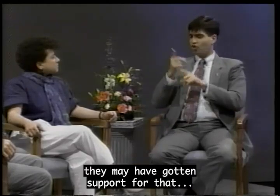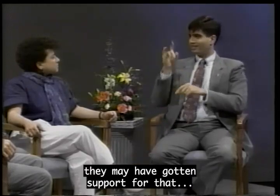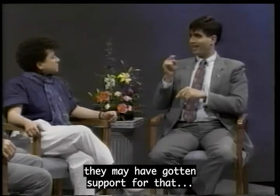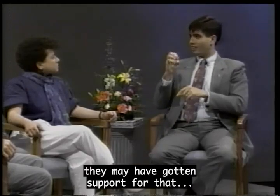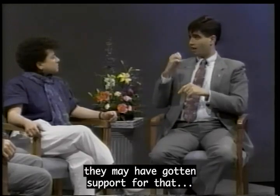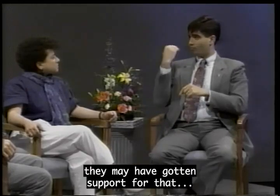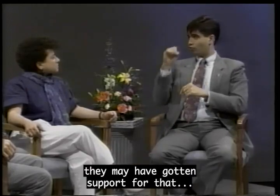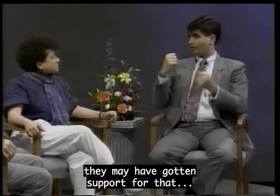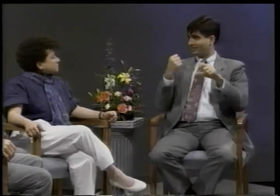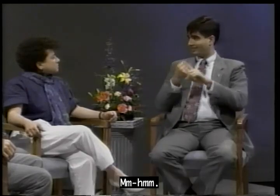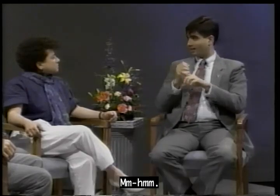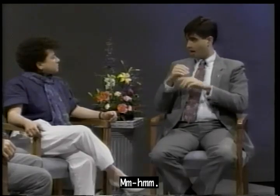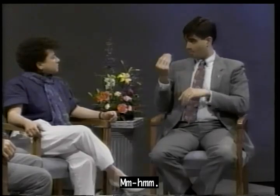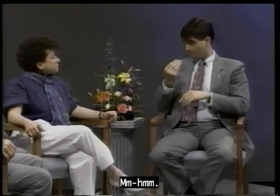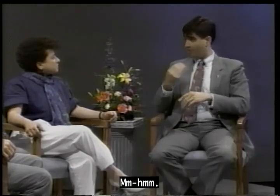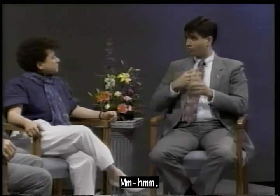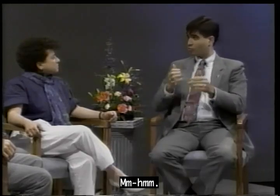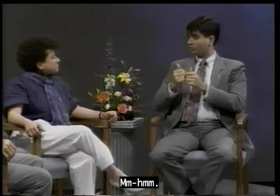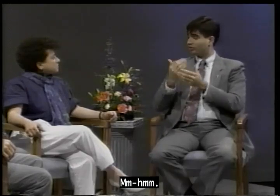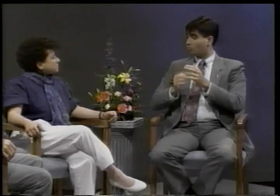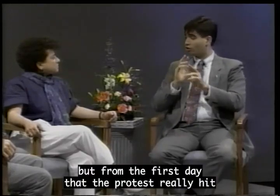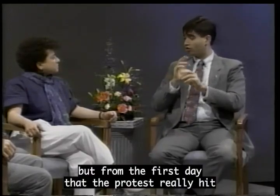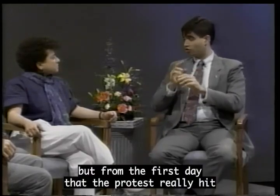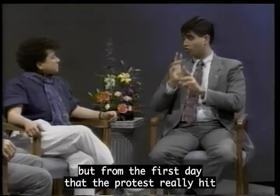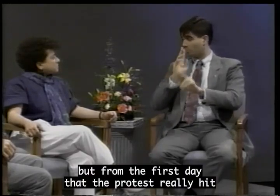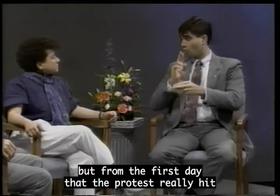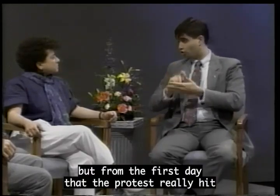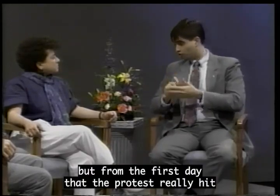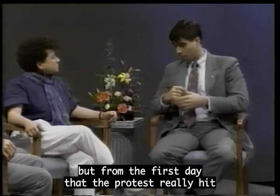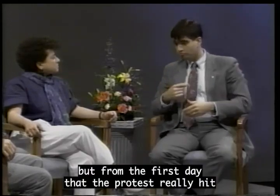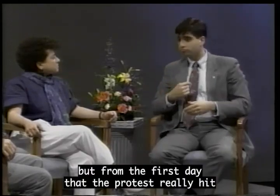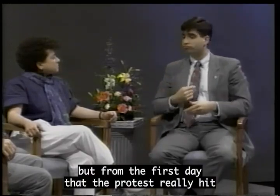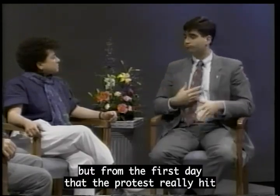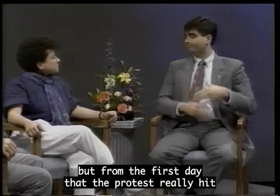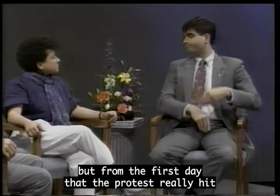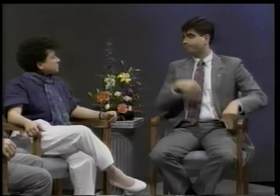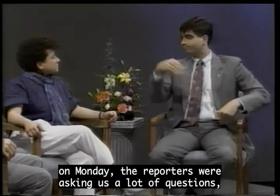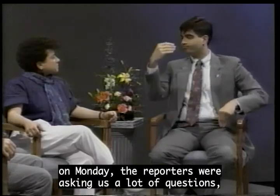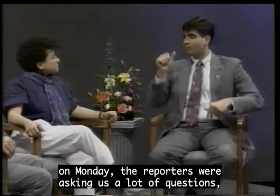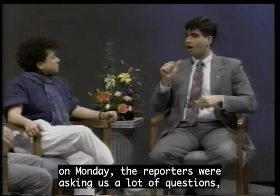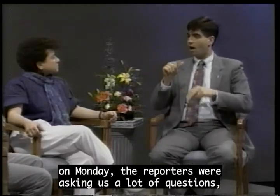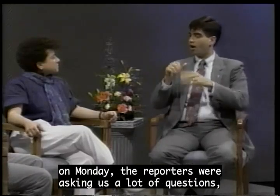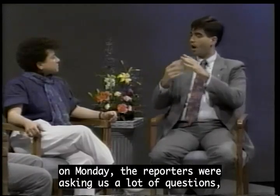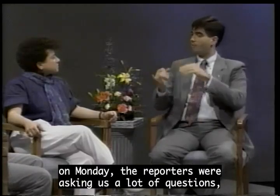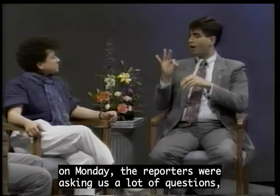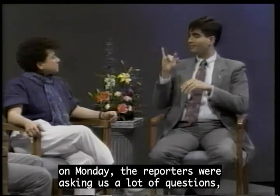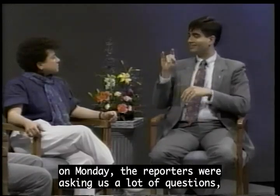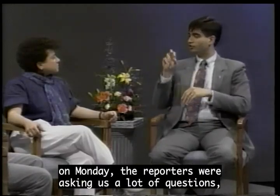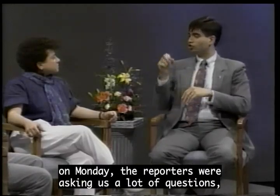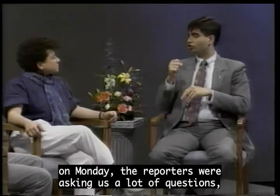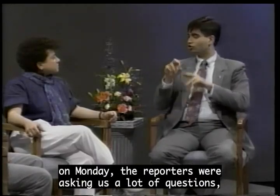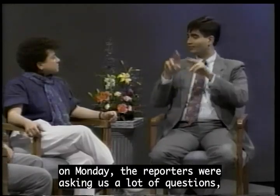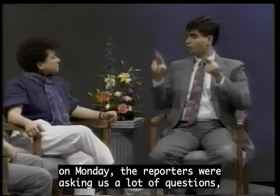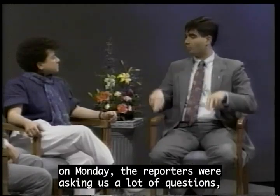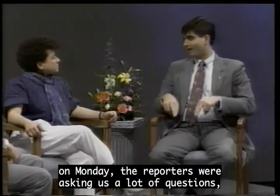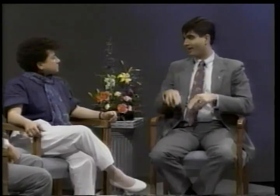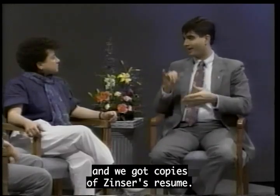that. Mm-hmm. But from the first day that the protest really hit on Monday, and the reporters are asking us a lot of questions, and we